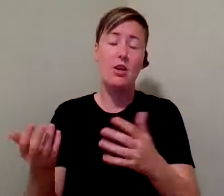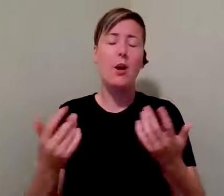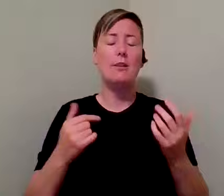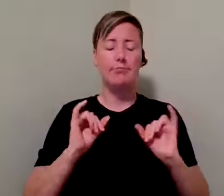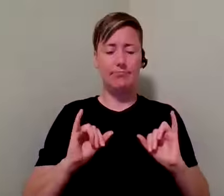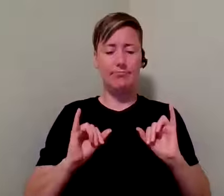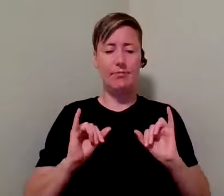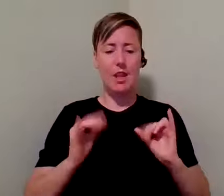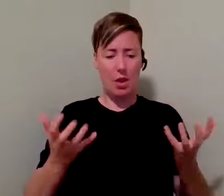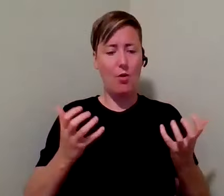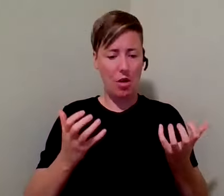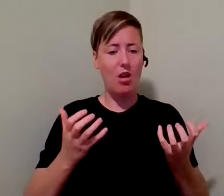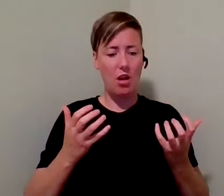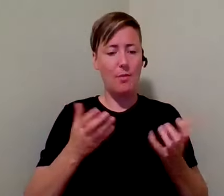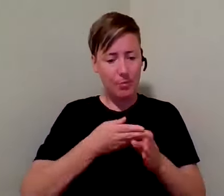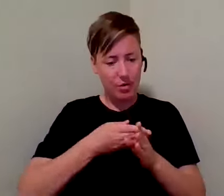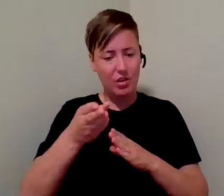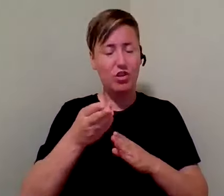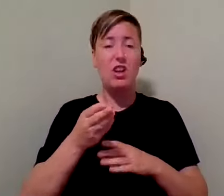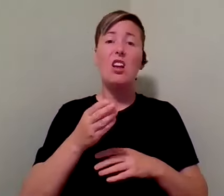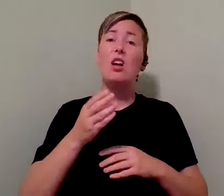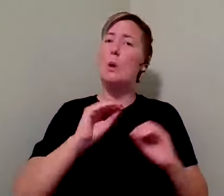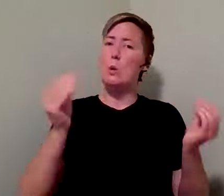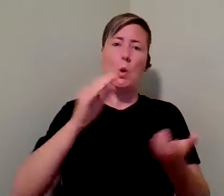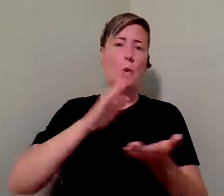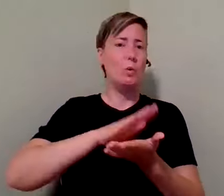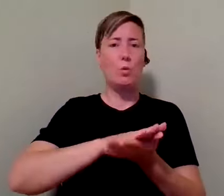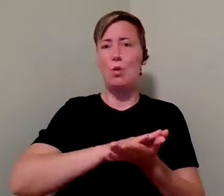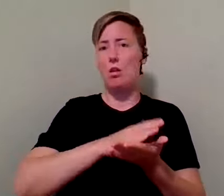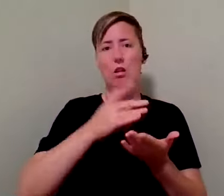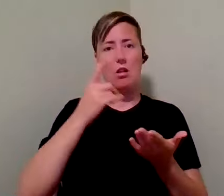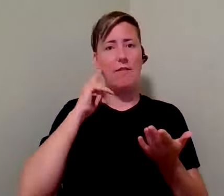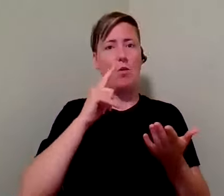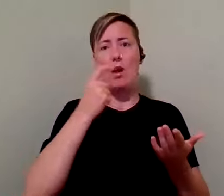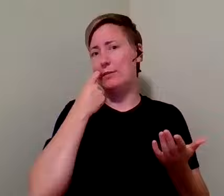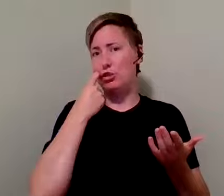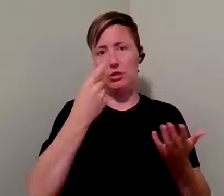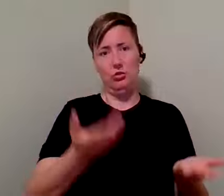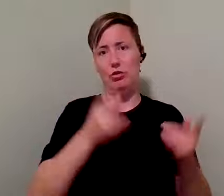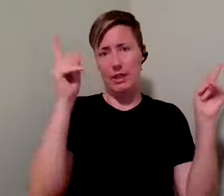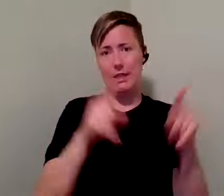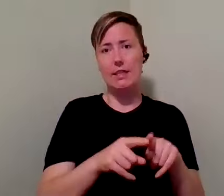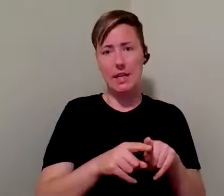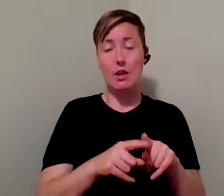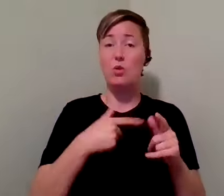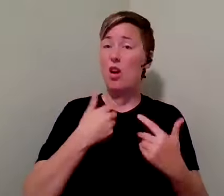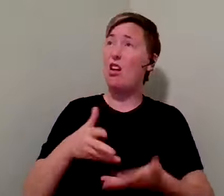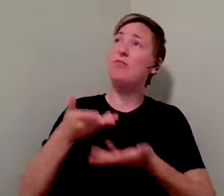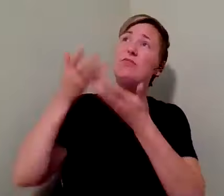schools for addiction counseling in India, so I turned it over. By this time, I did come to believe. I went from willing to coming